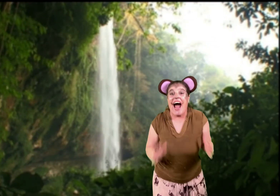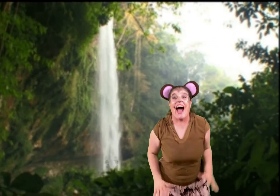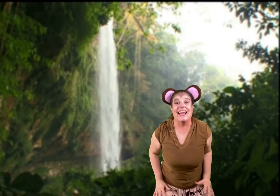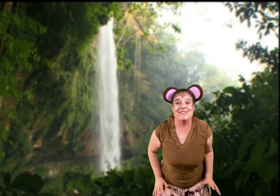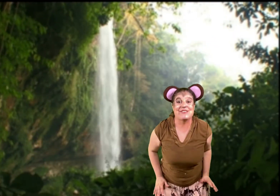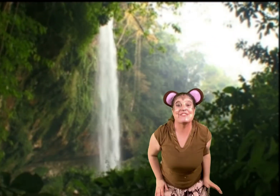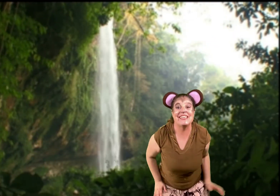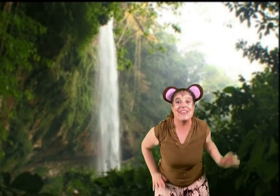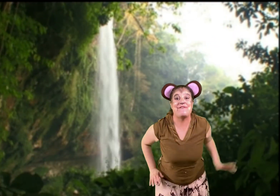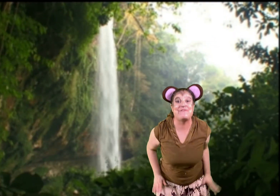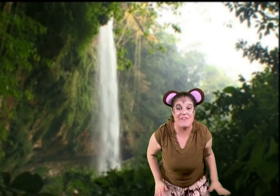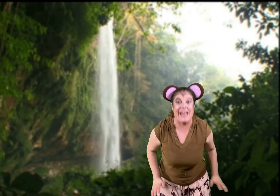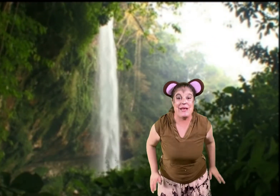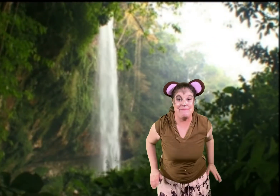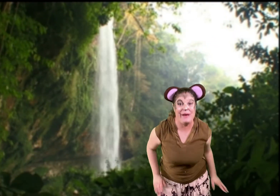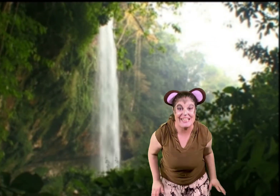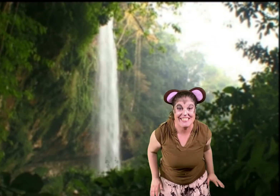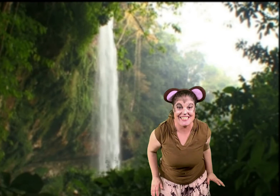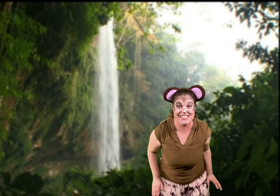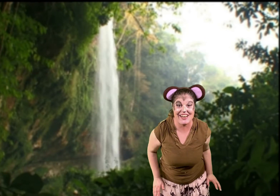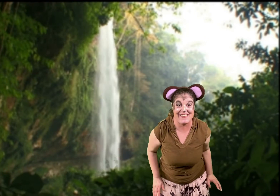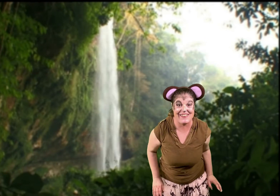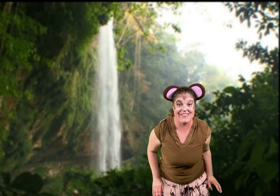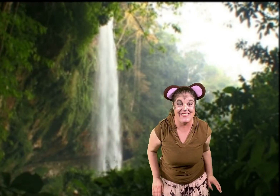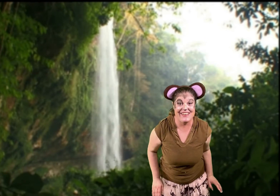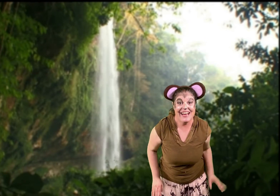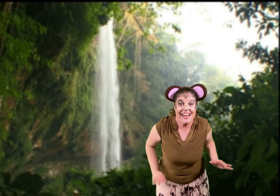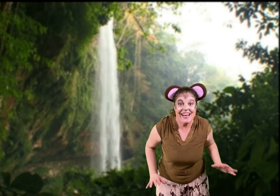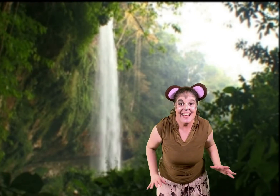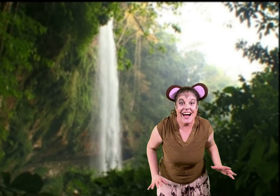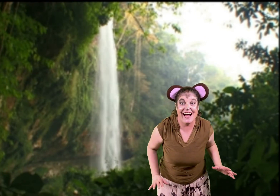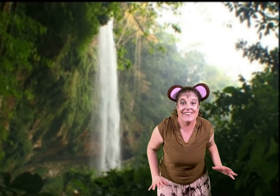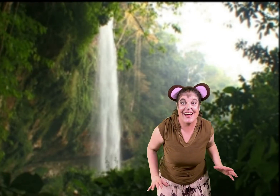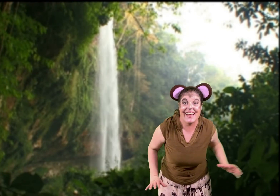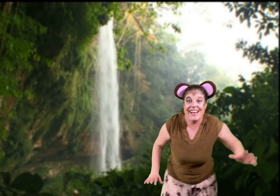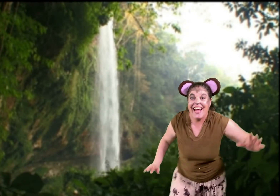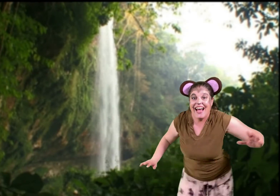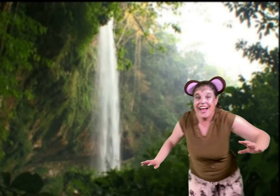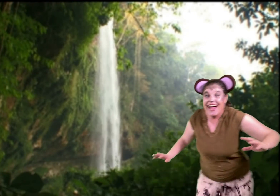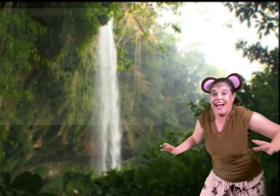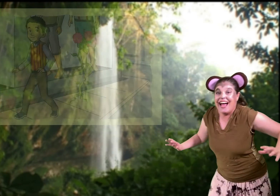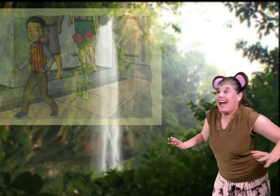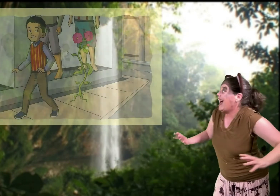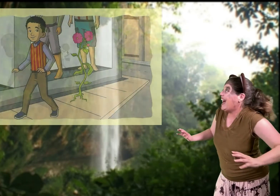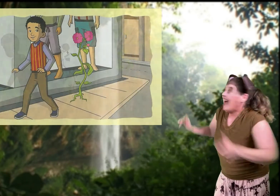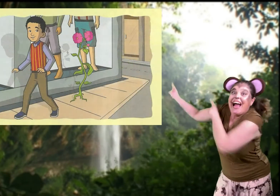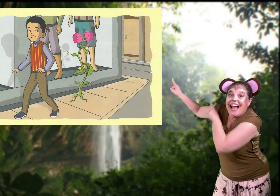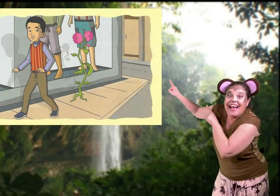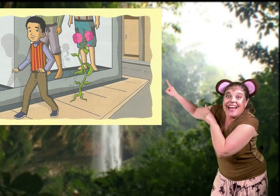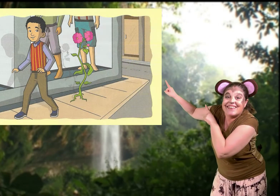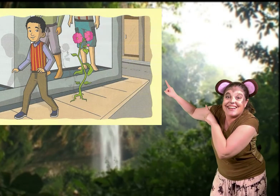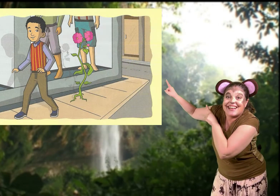I have a really funny picture to show you. Are you ready? Here it